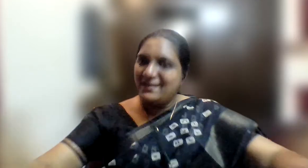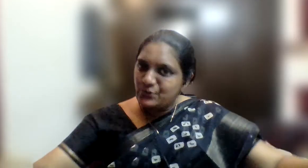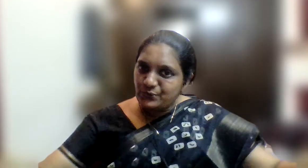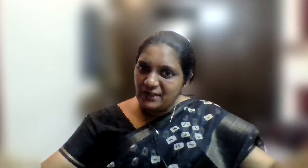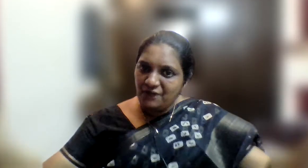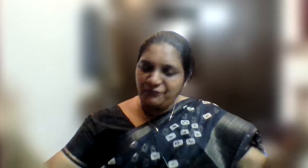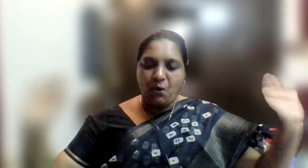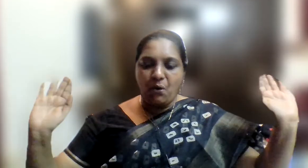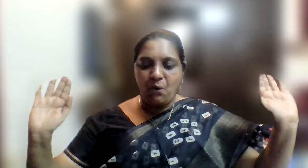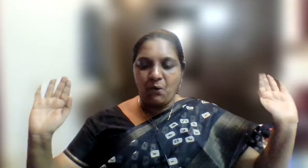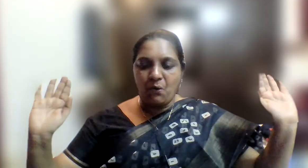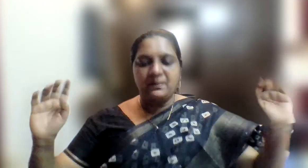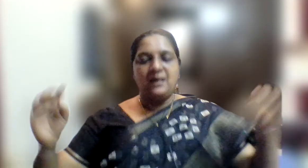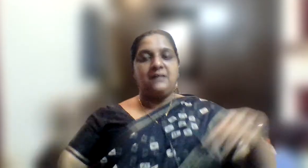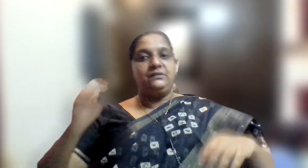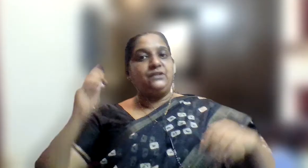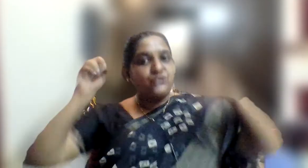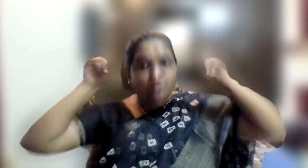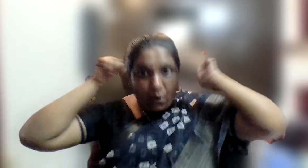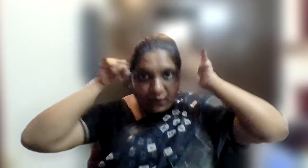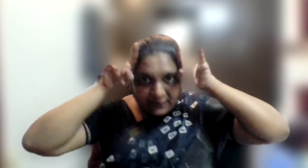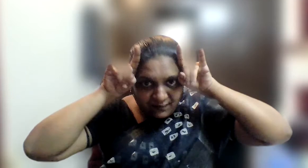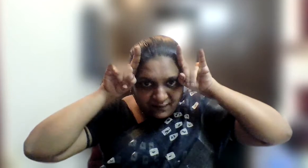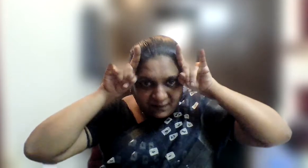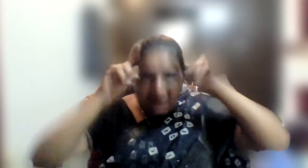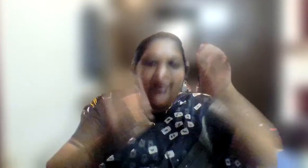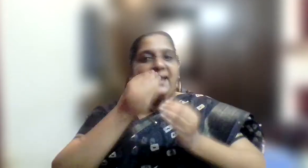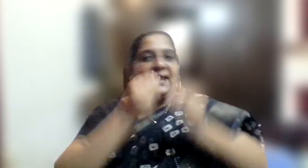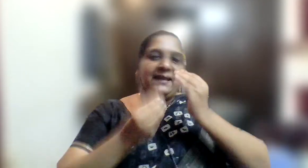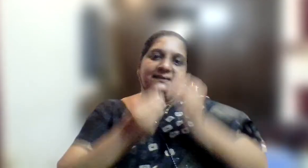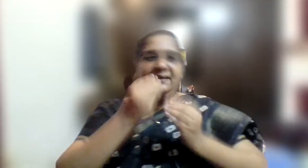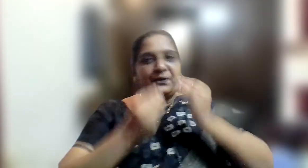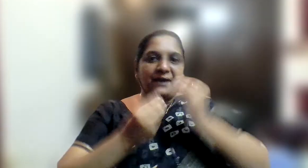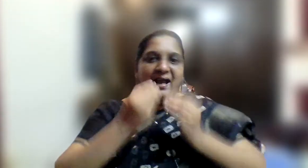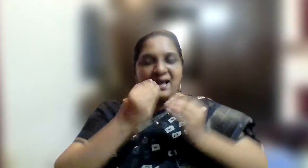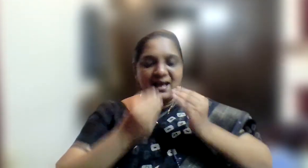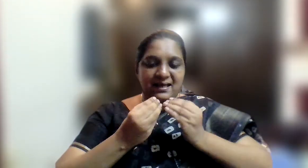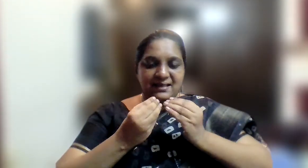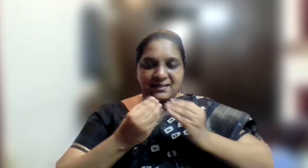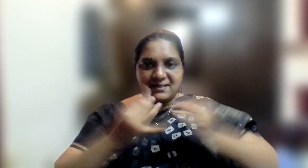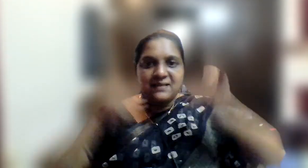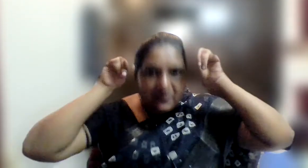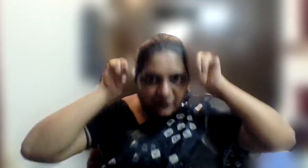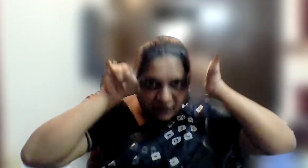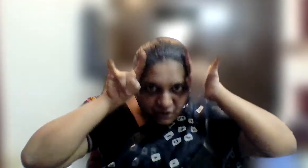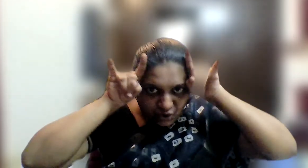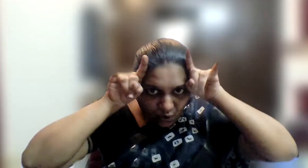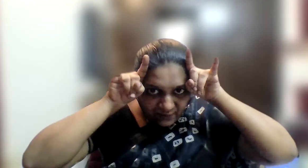to the farm. The donkey ate the grass. The